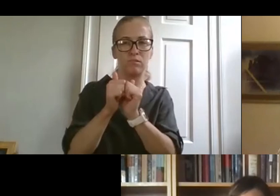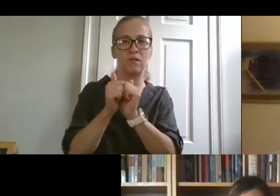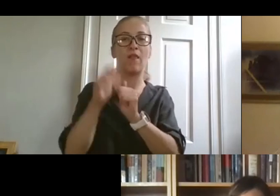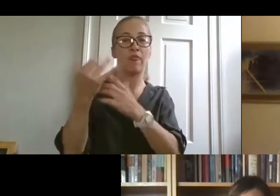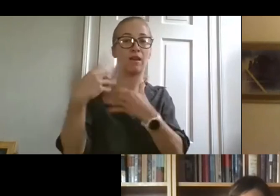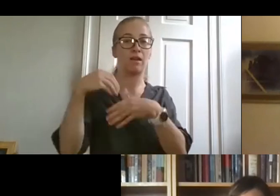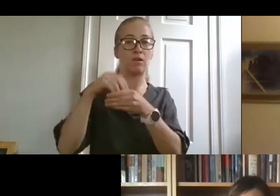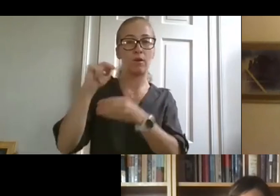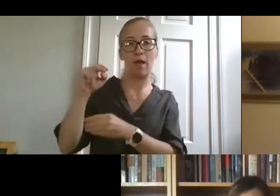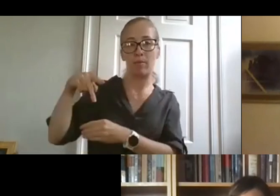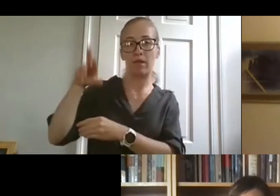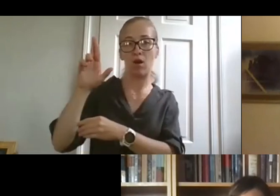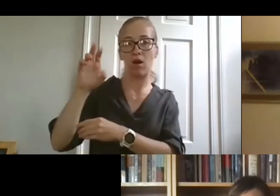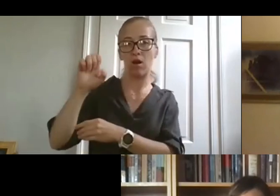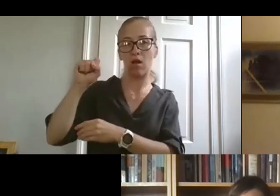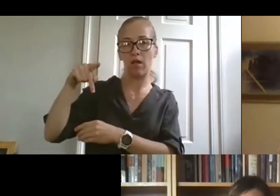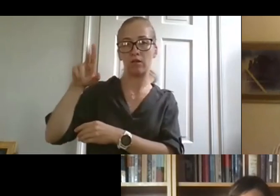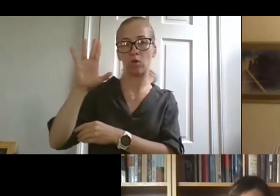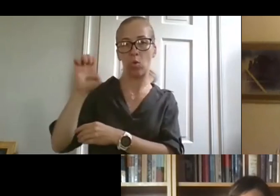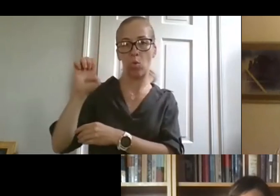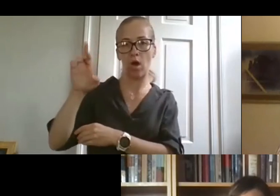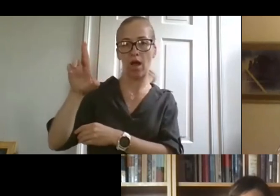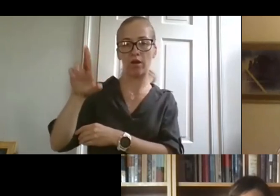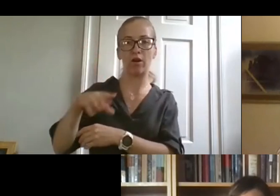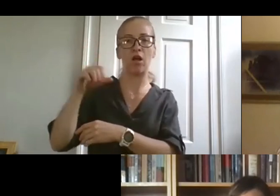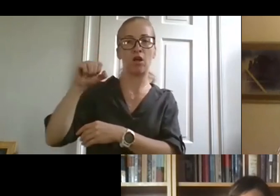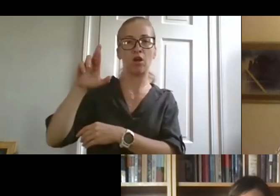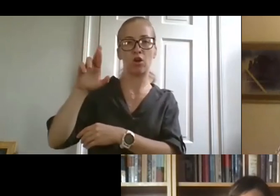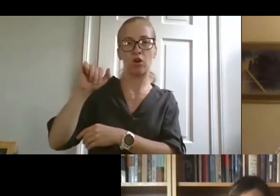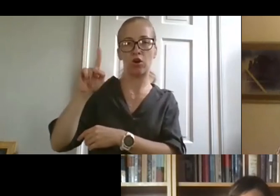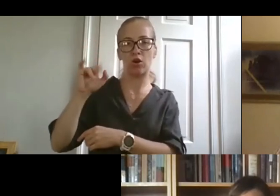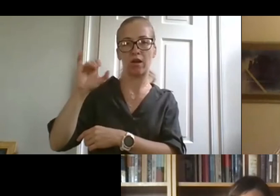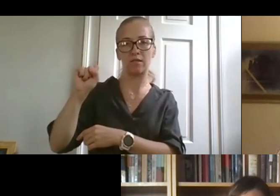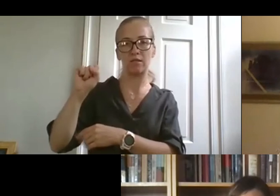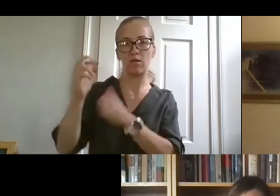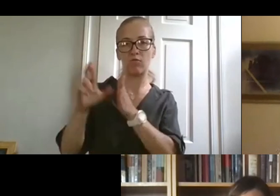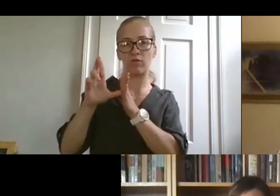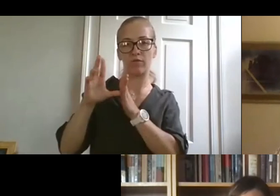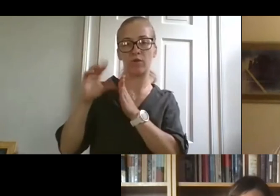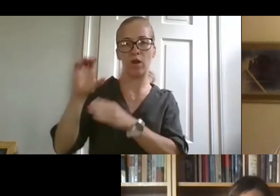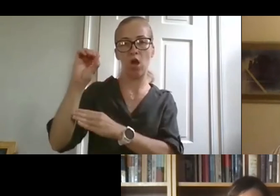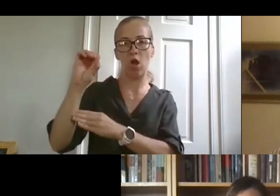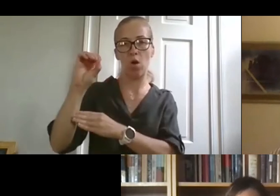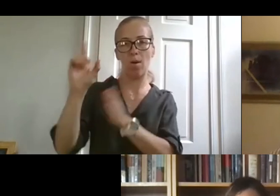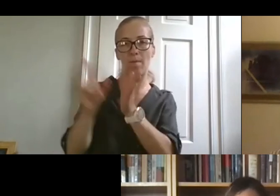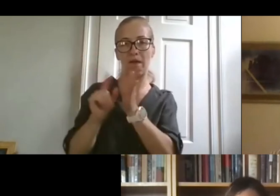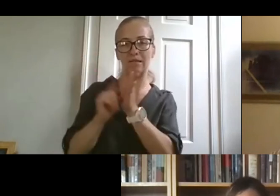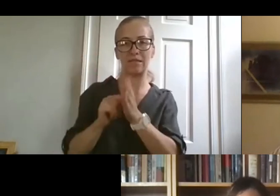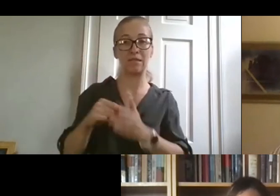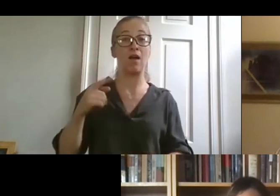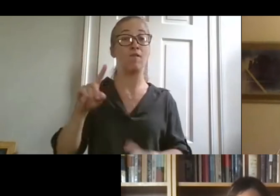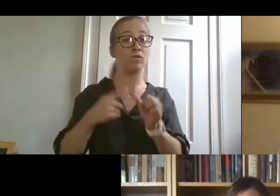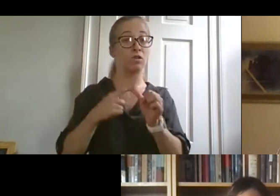including NPR, Esquire, BBC, Kirkus Review, and O Magazine. Her first novel, Ways to